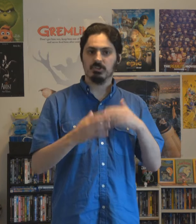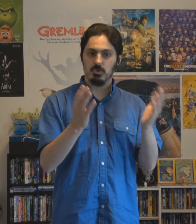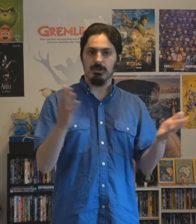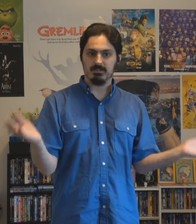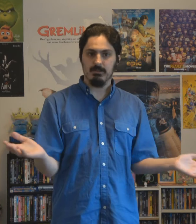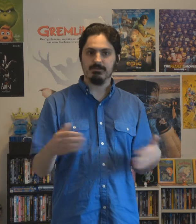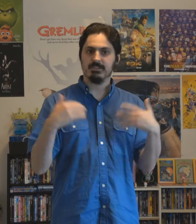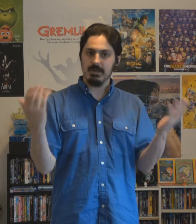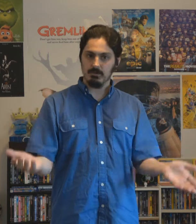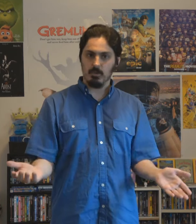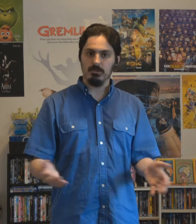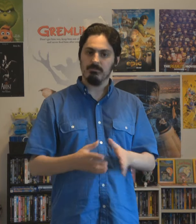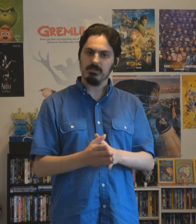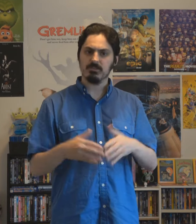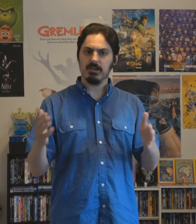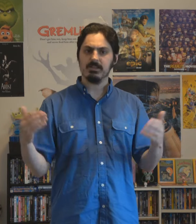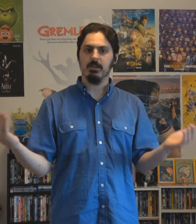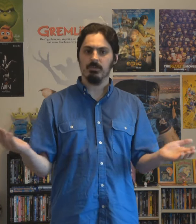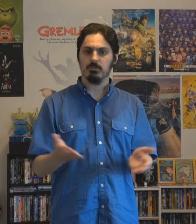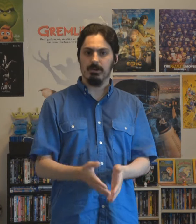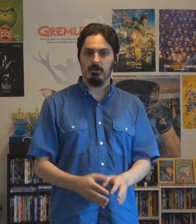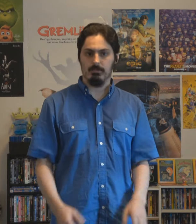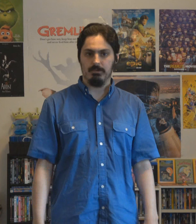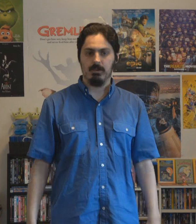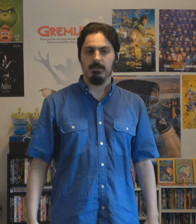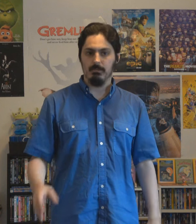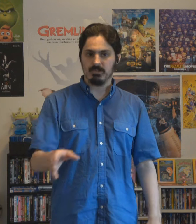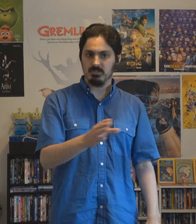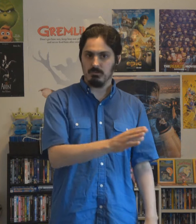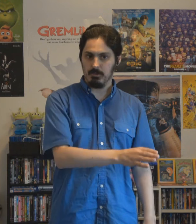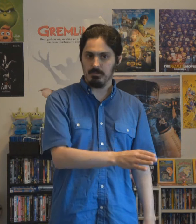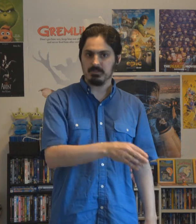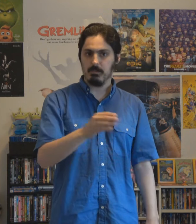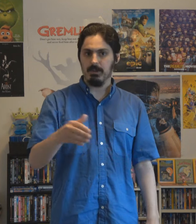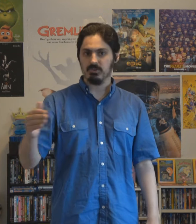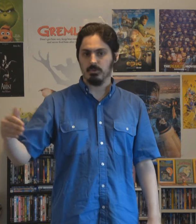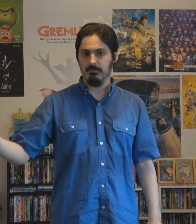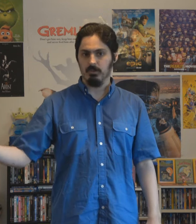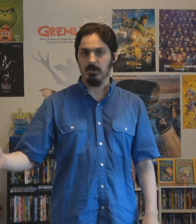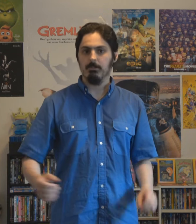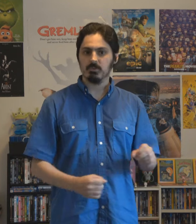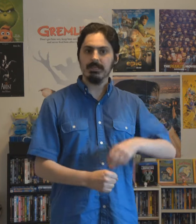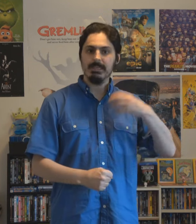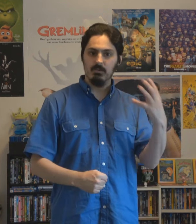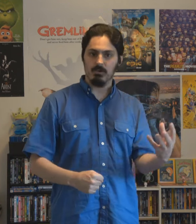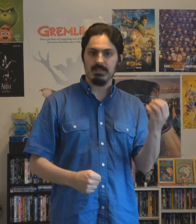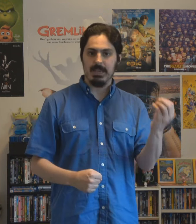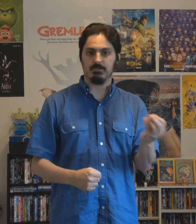story itself is a standard one, and the villains are not exactly ones to write home about. They mostly serve a purpose to propel the story forward, but it's really the heroes that capture